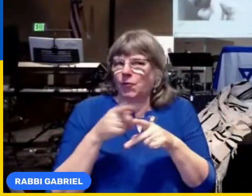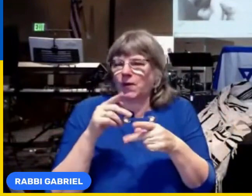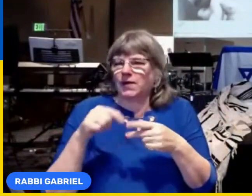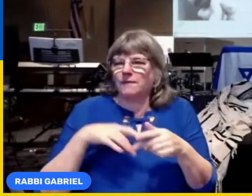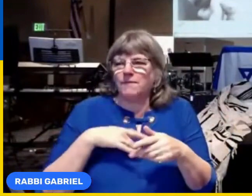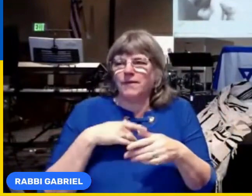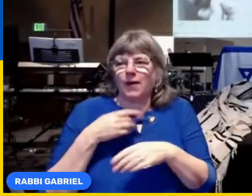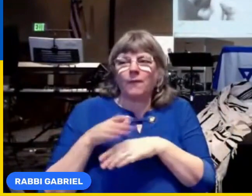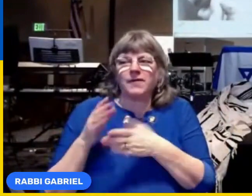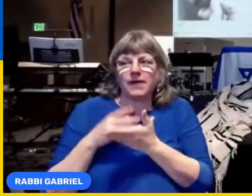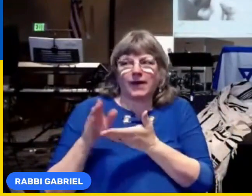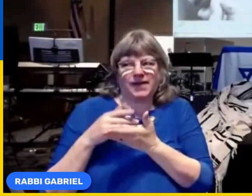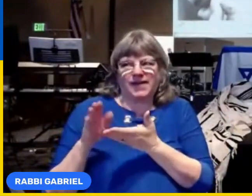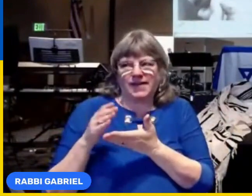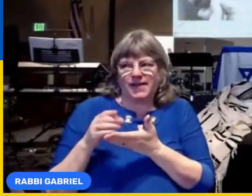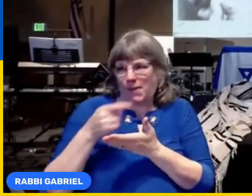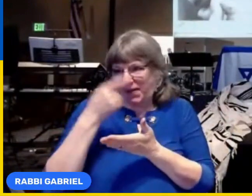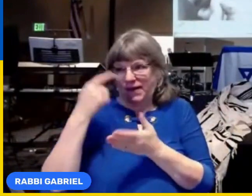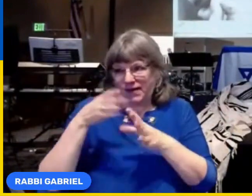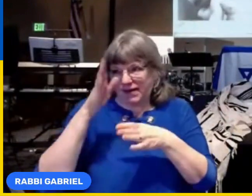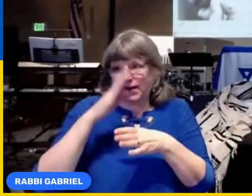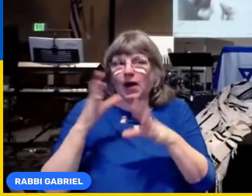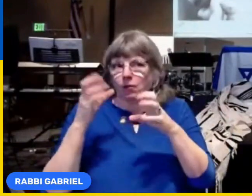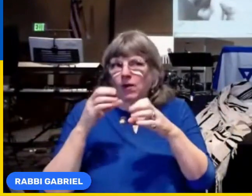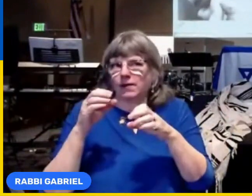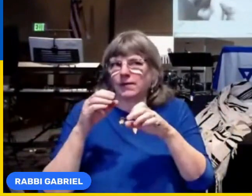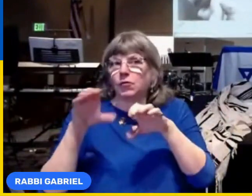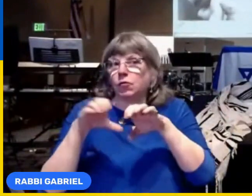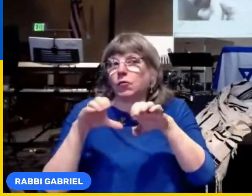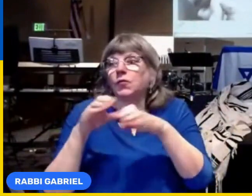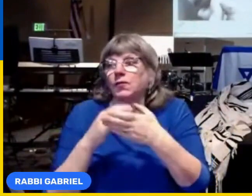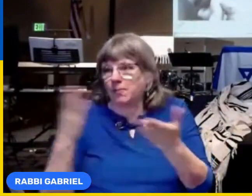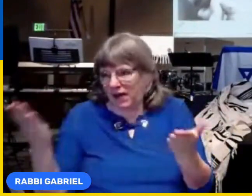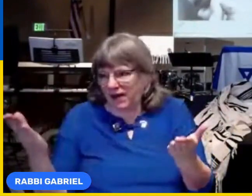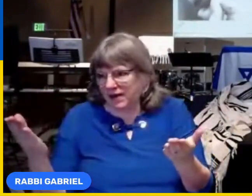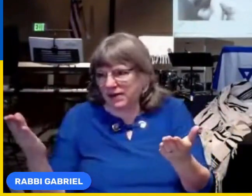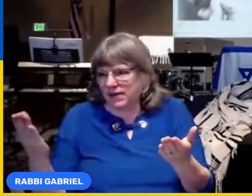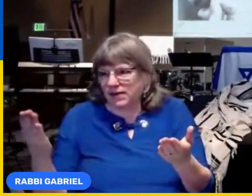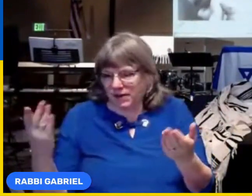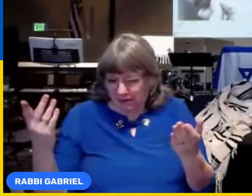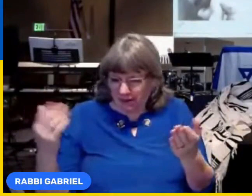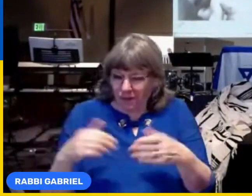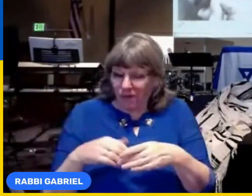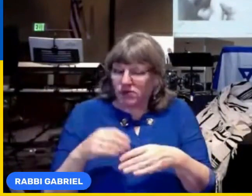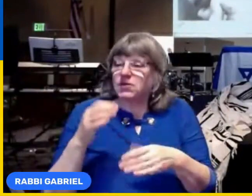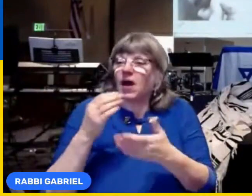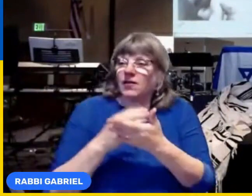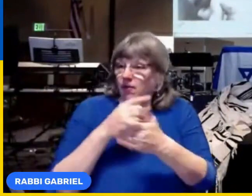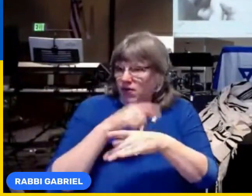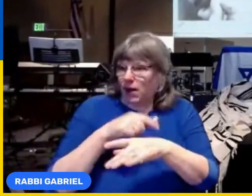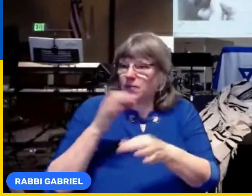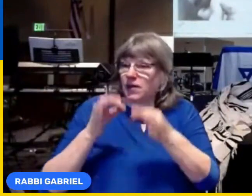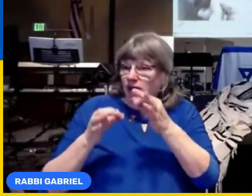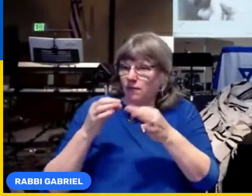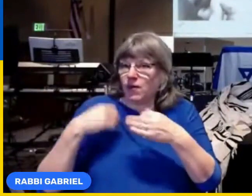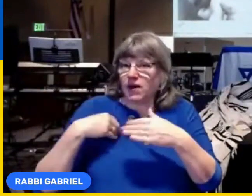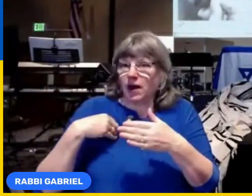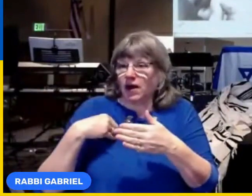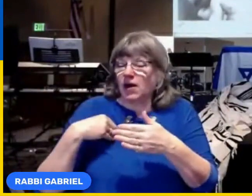us conform to he who, though rejected by the world, rose from the